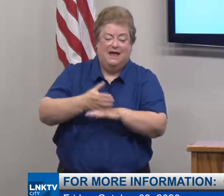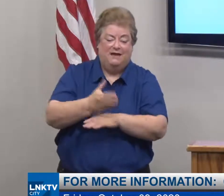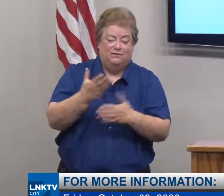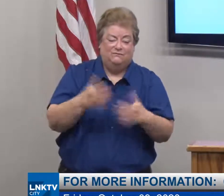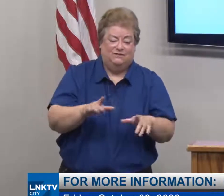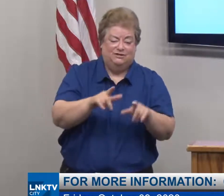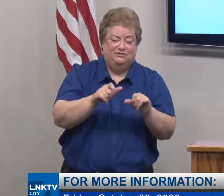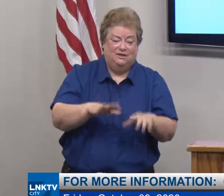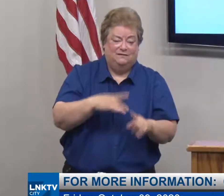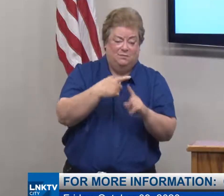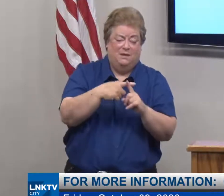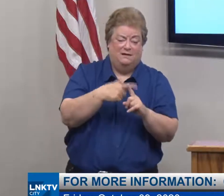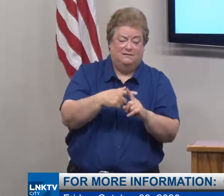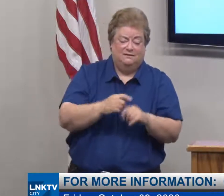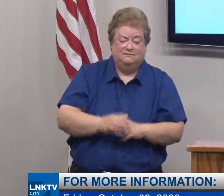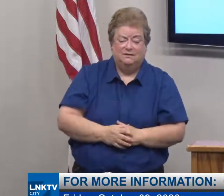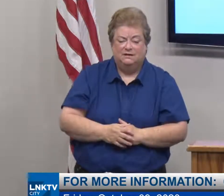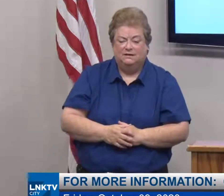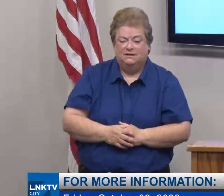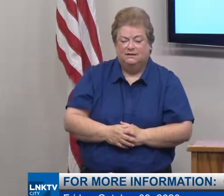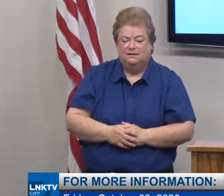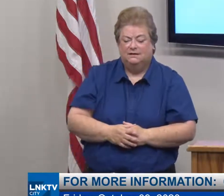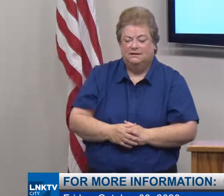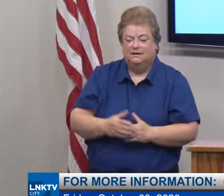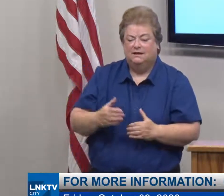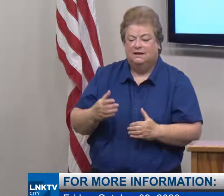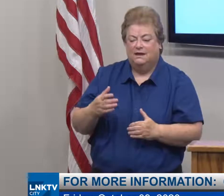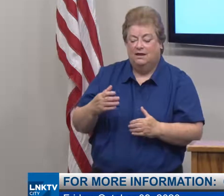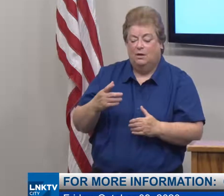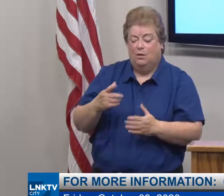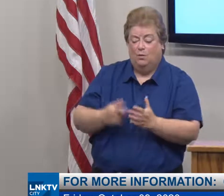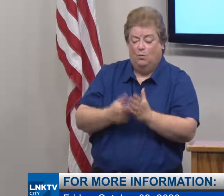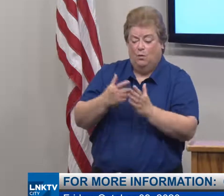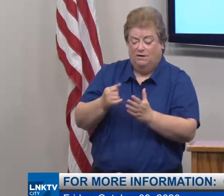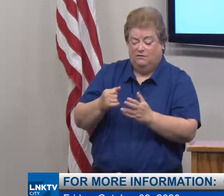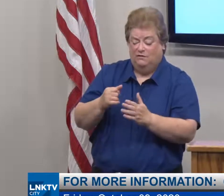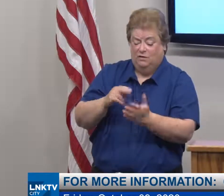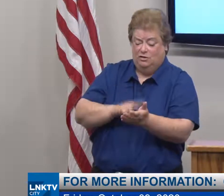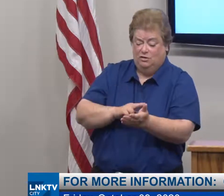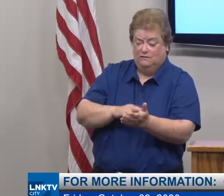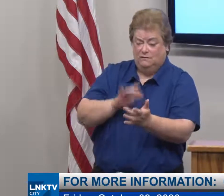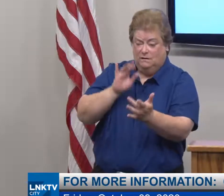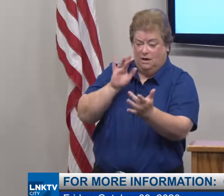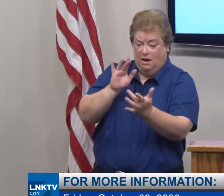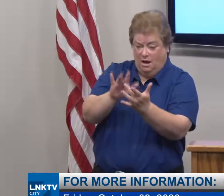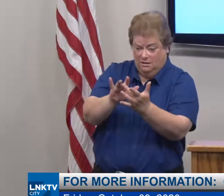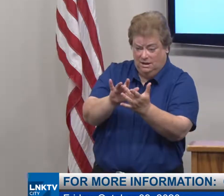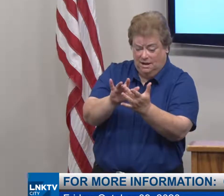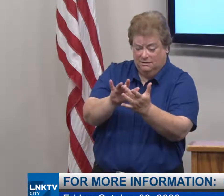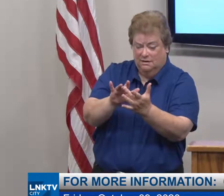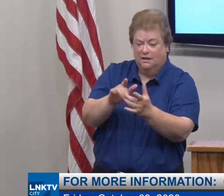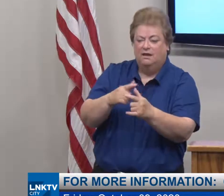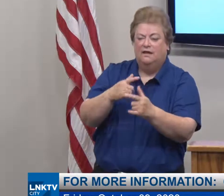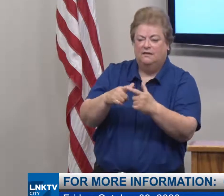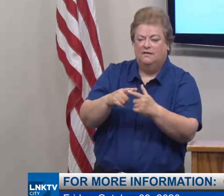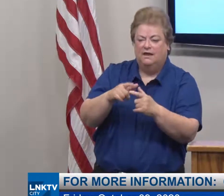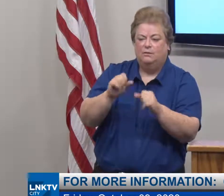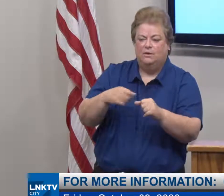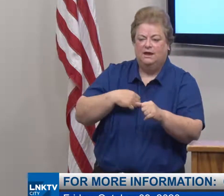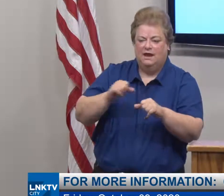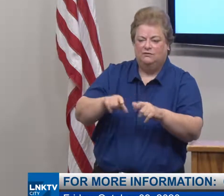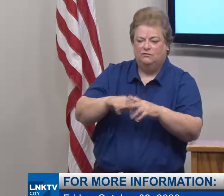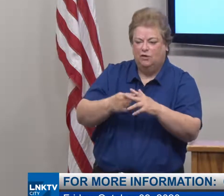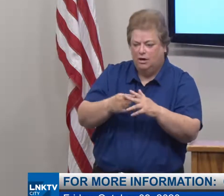were tested. Once Link and Lancaster Health nurses make this contact, then the contact tracing